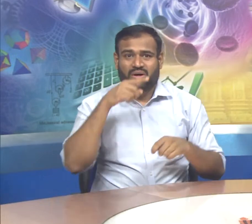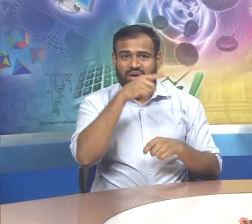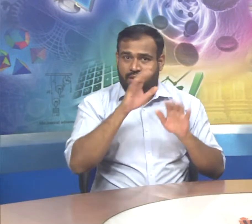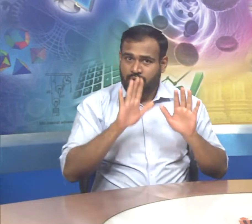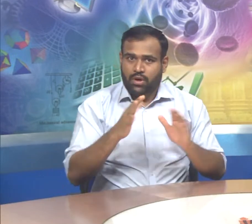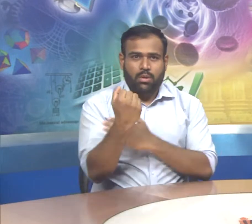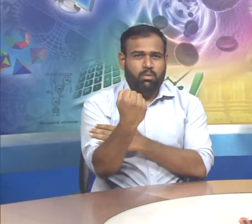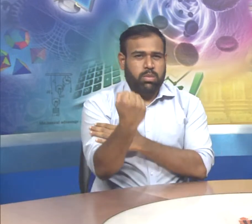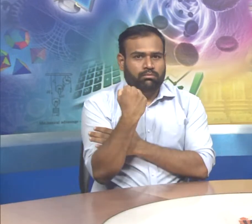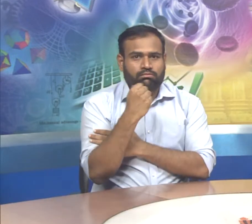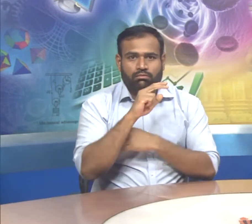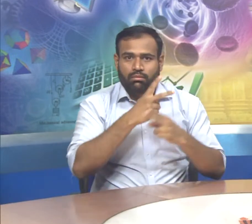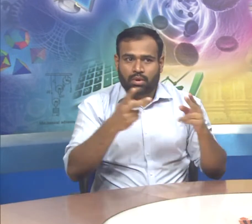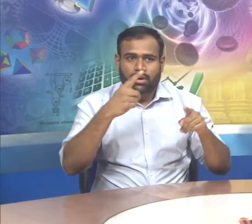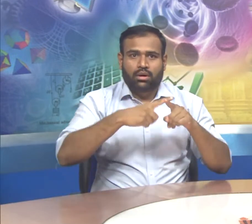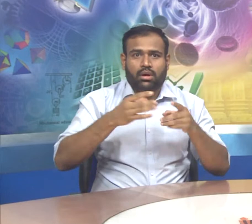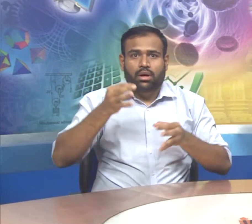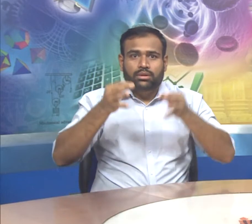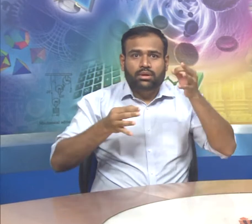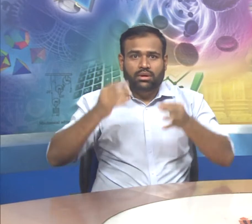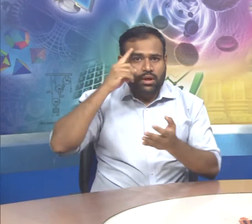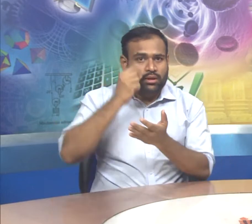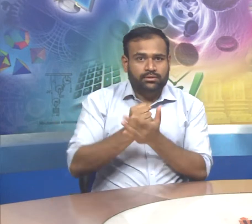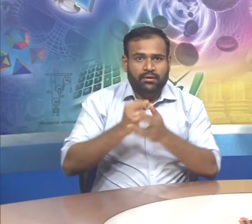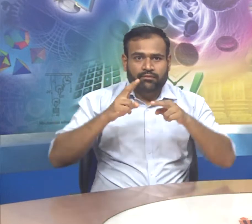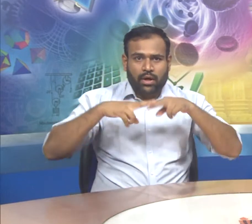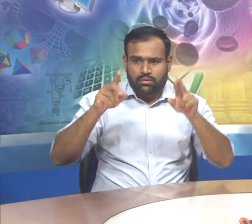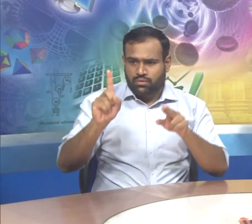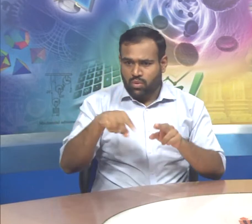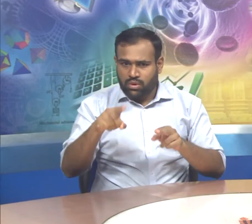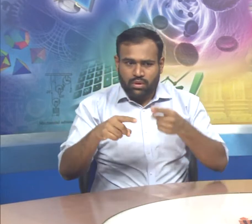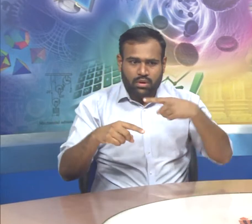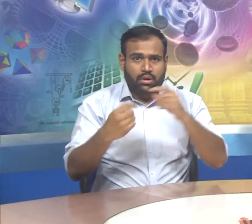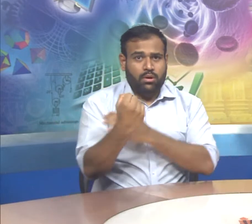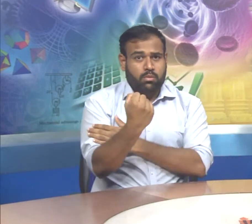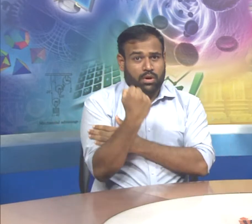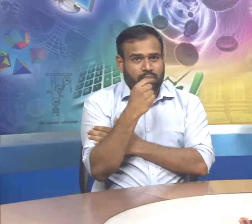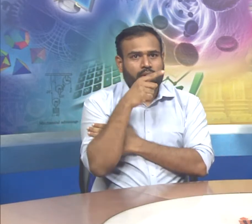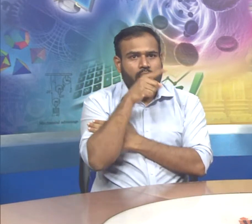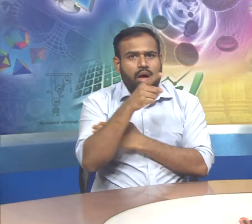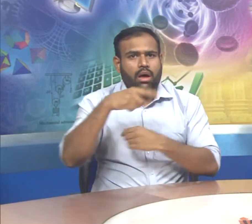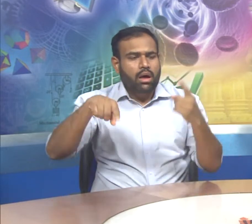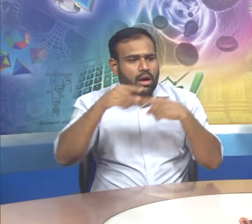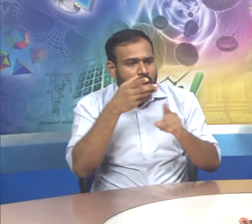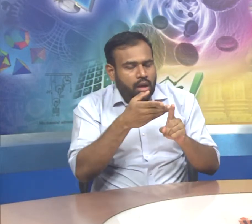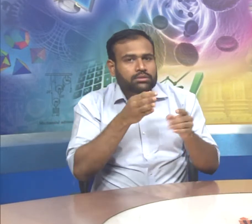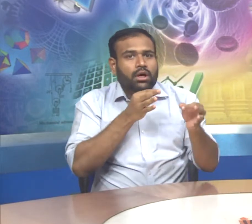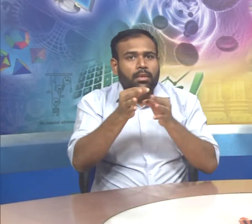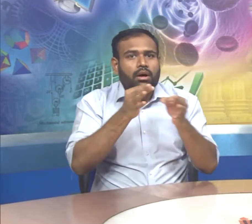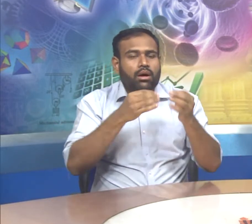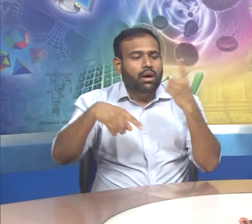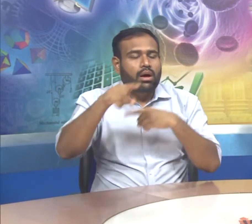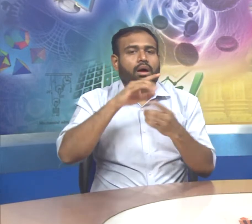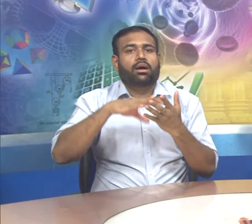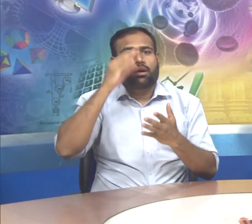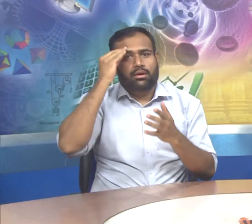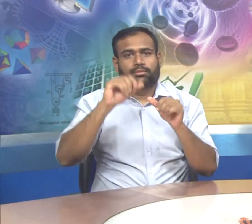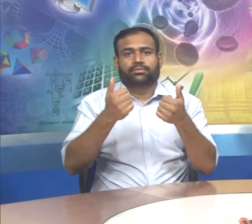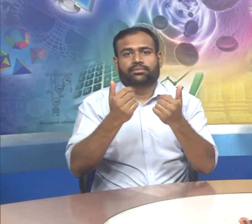Explain the power and jurisdiction of the Supreme Court of